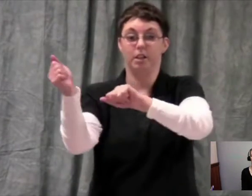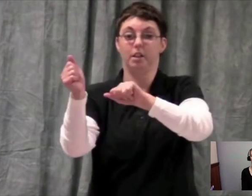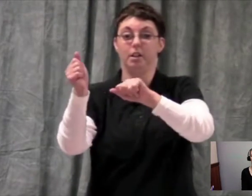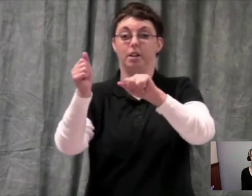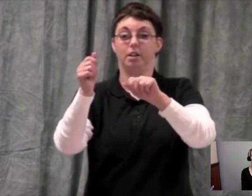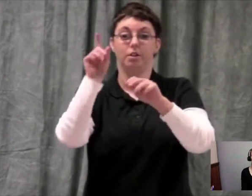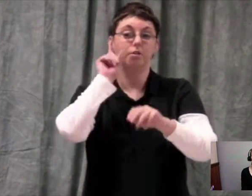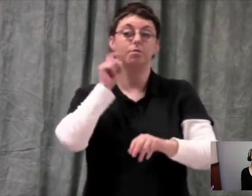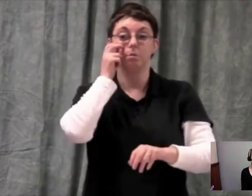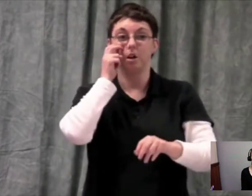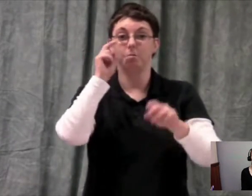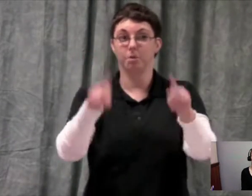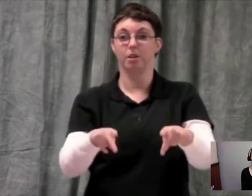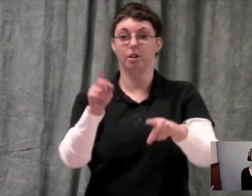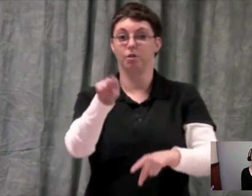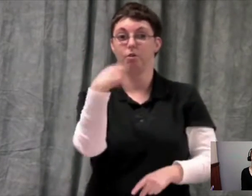step is if you are leaving,